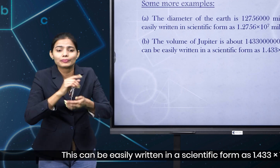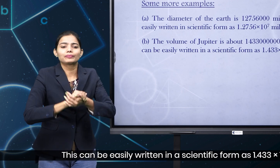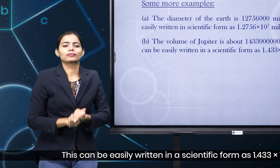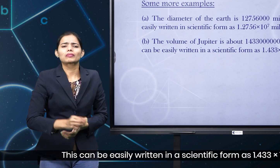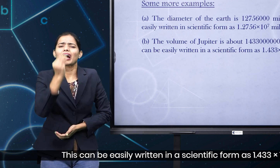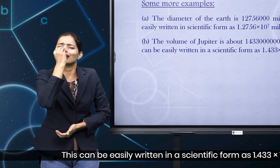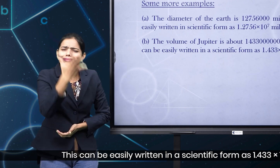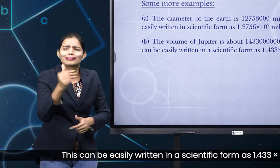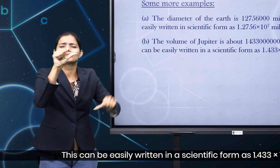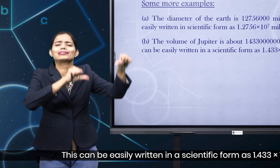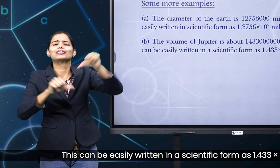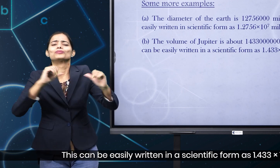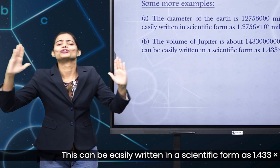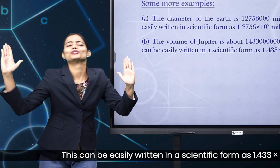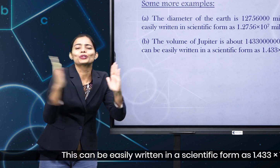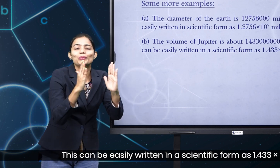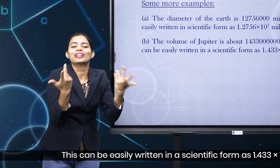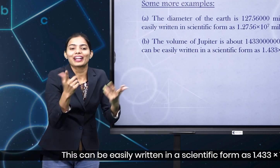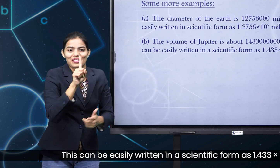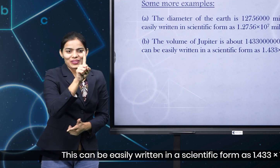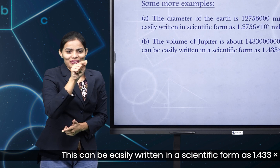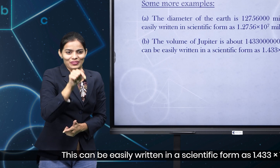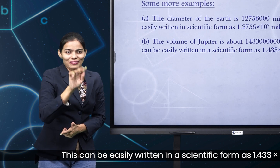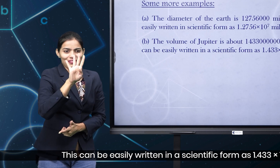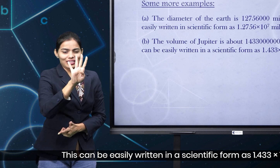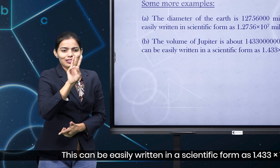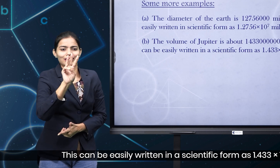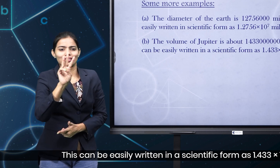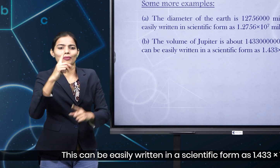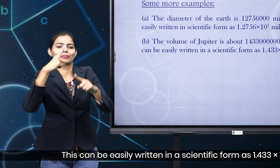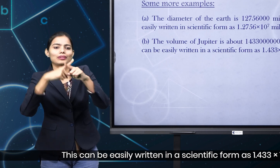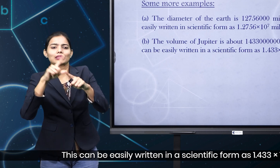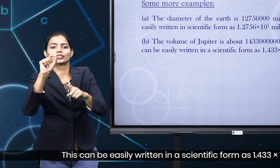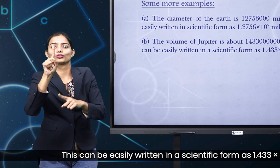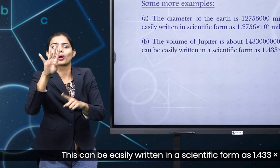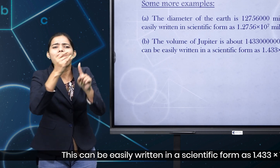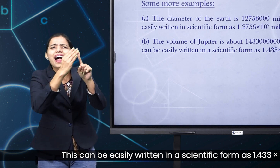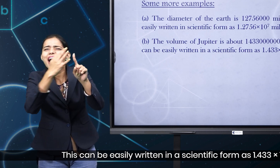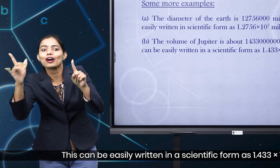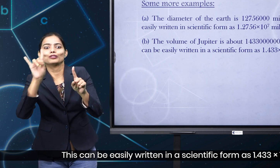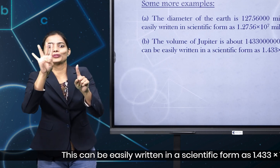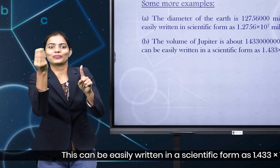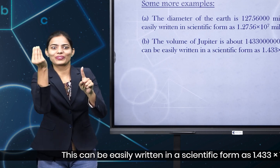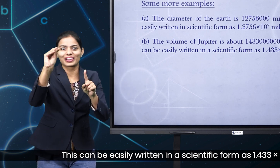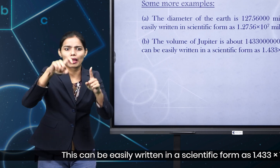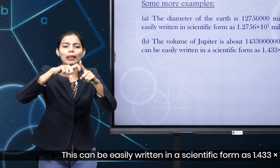This can be easily written in a scientific form as 1.433 into 10 power 14 kilometer